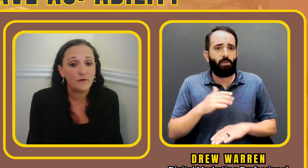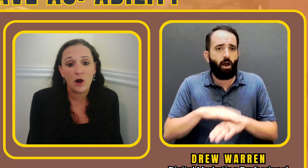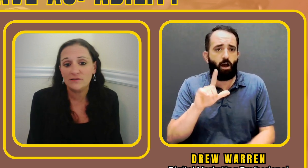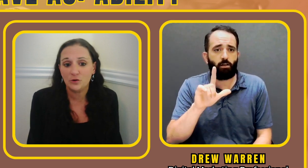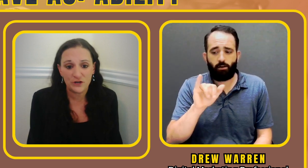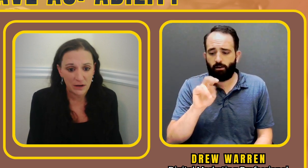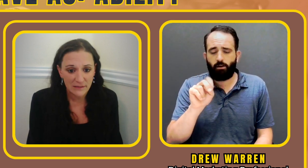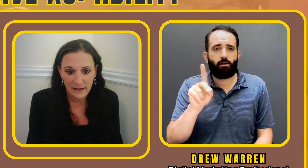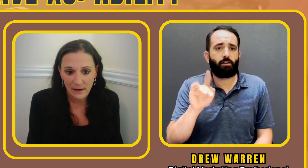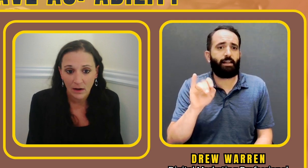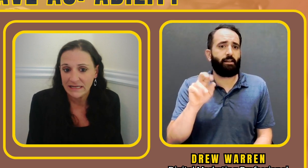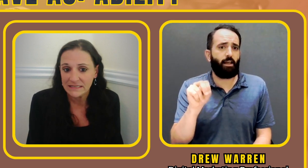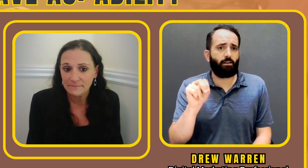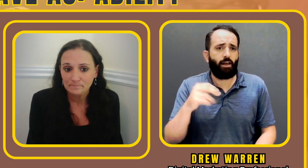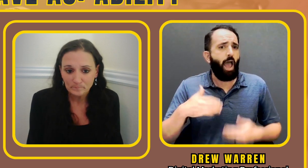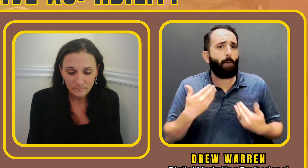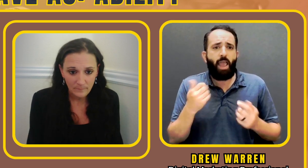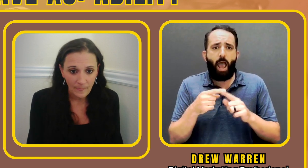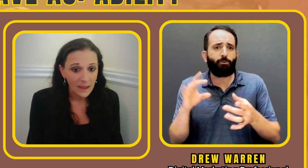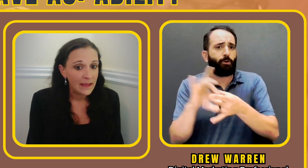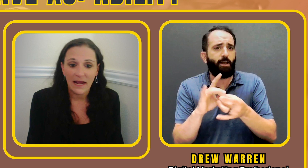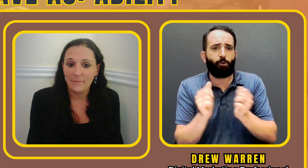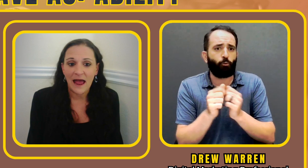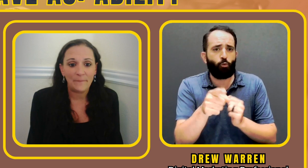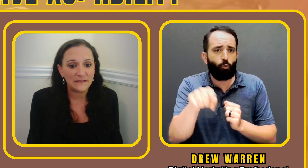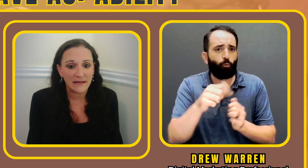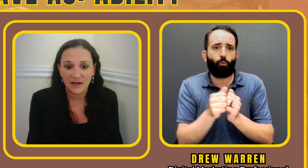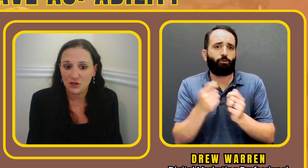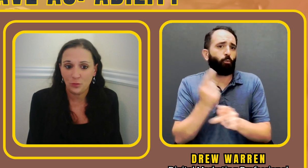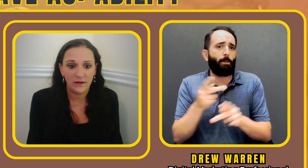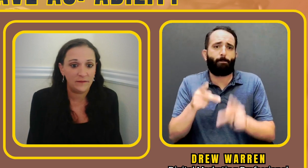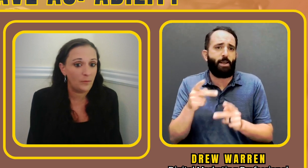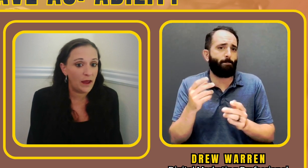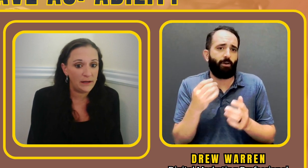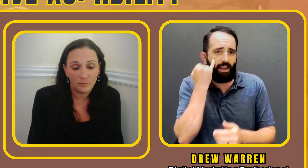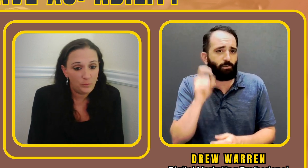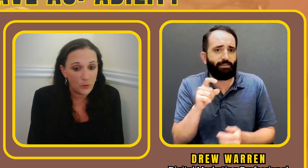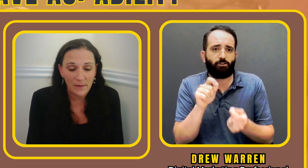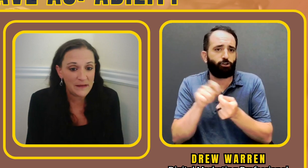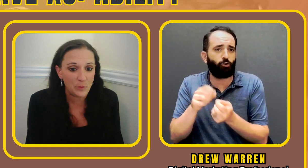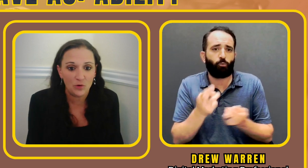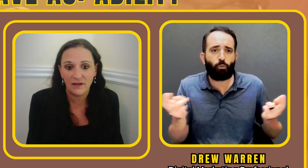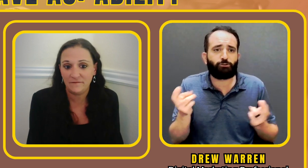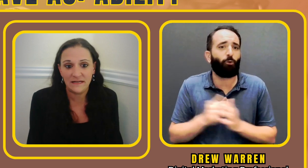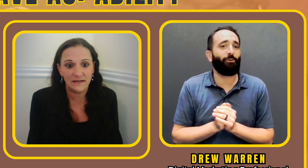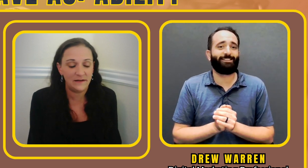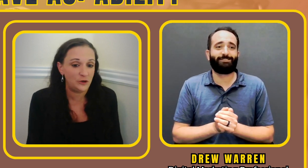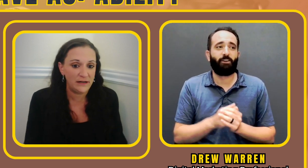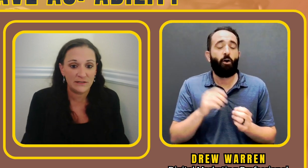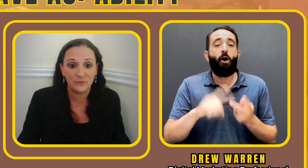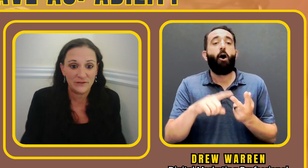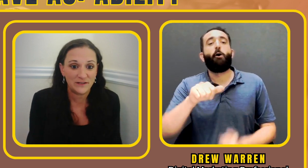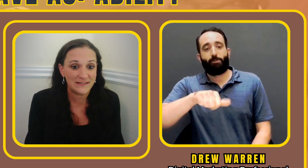feel free also to reach out to me on LinkedIn, and I'd be happy to connect you with the right people if needed, if